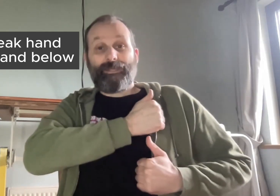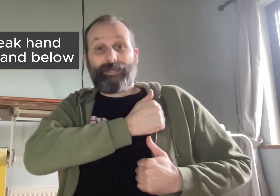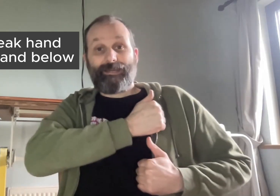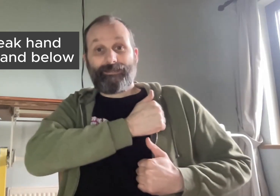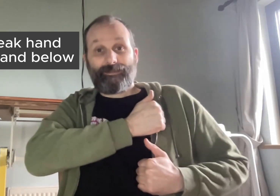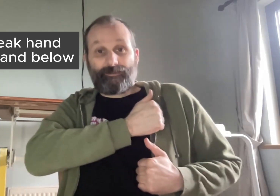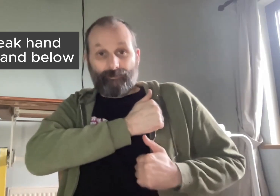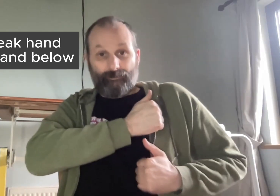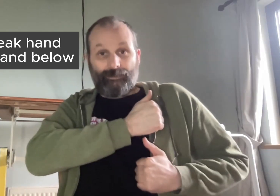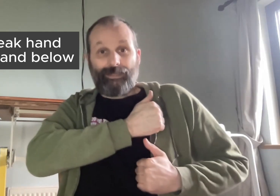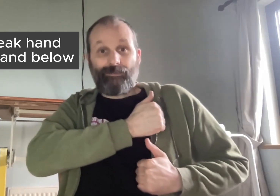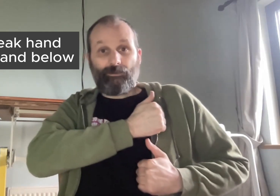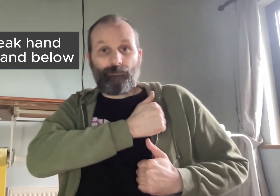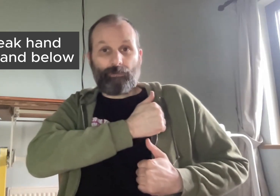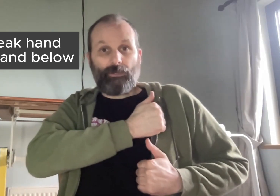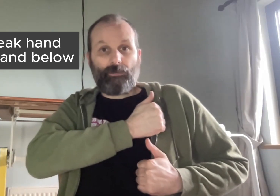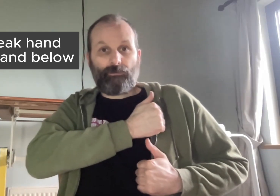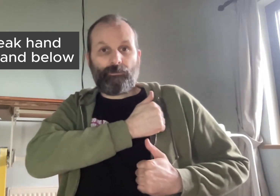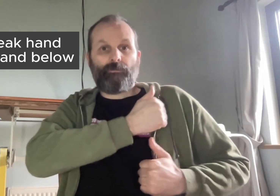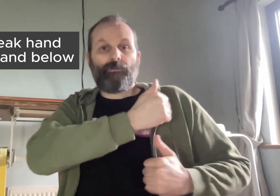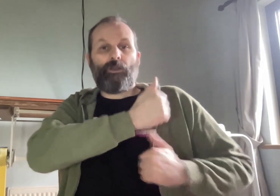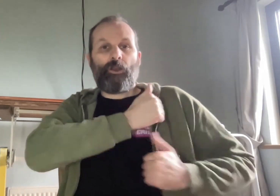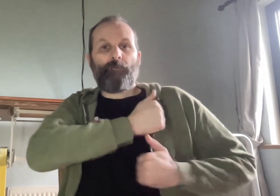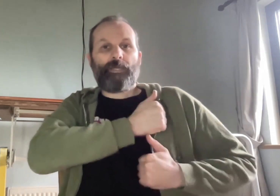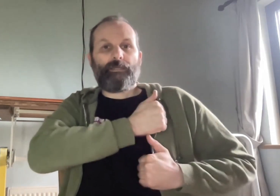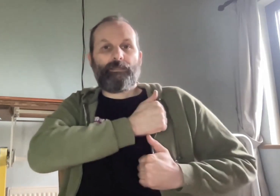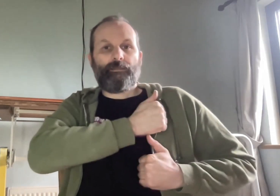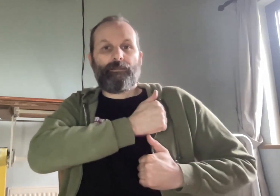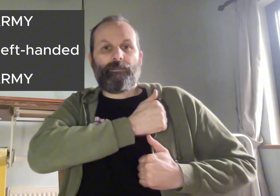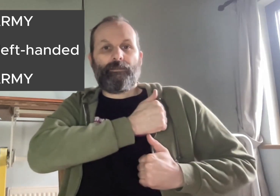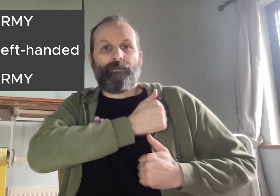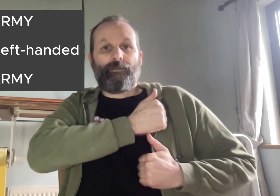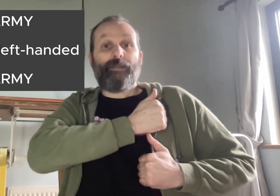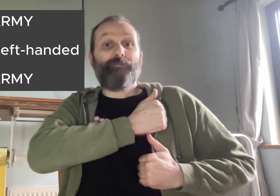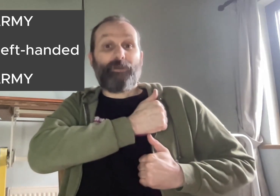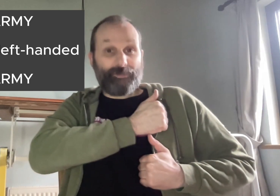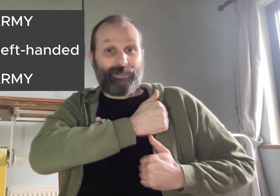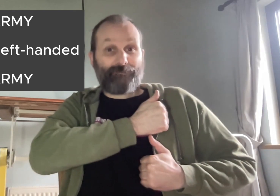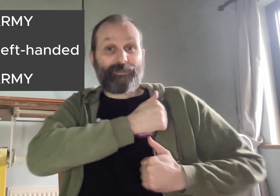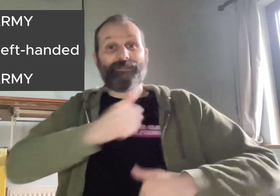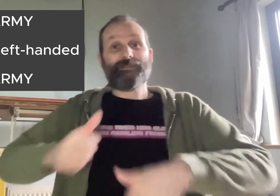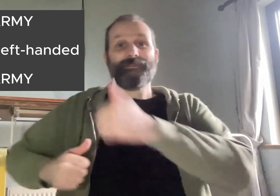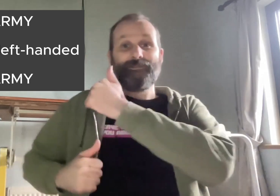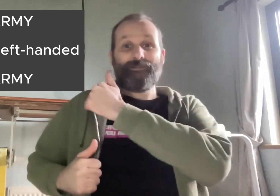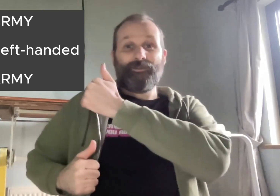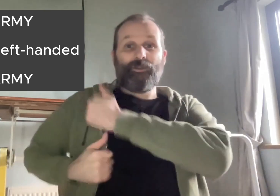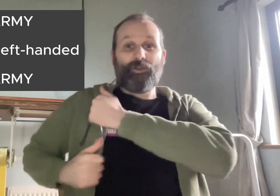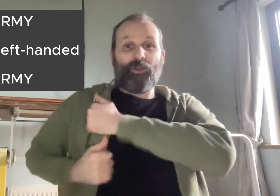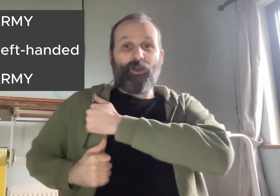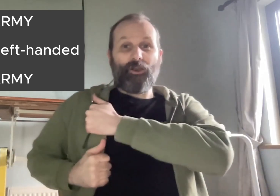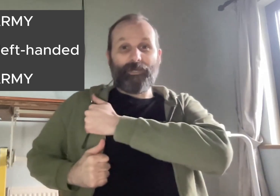weak hand is near and below, army. If I was left-handed,